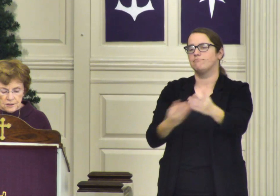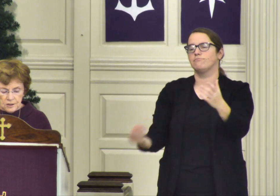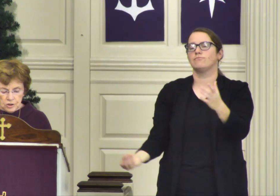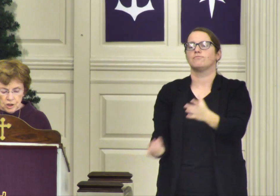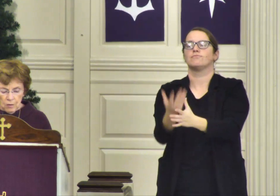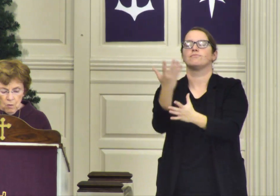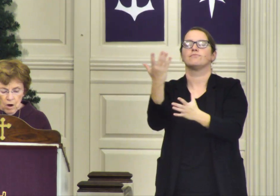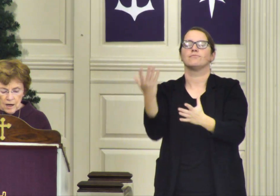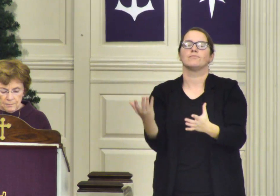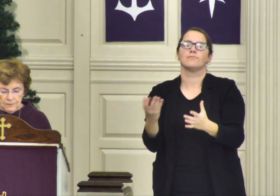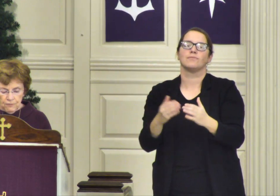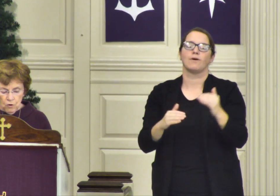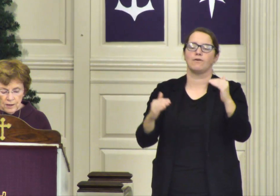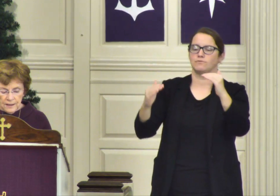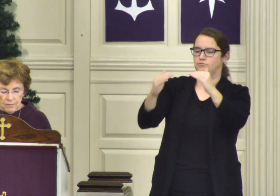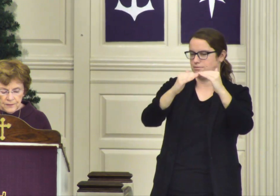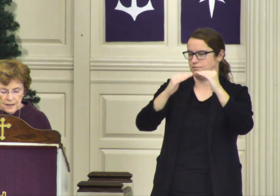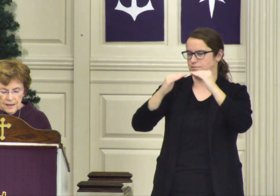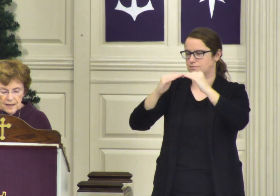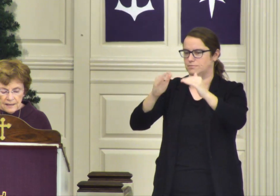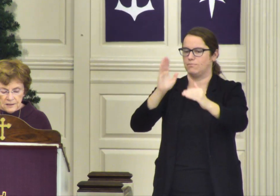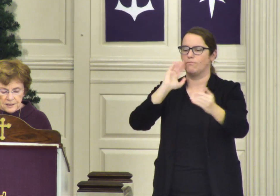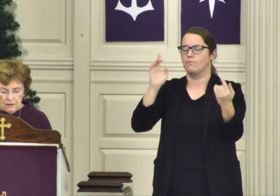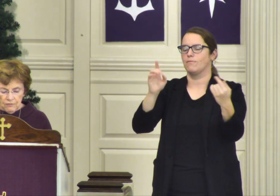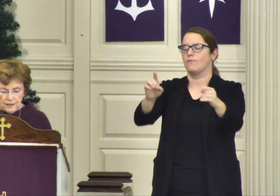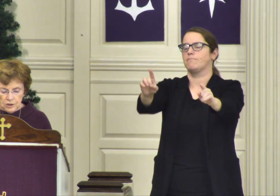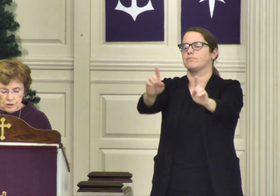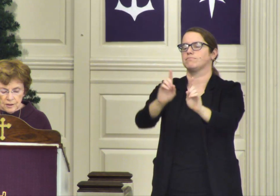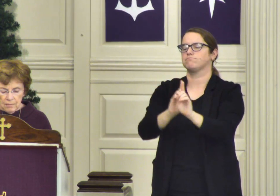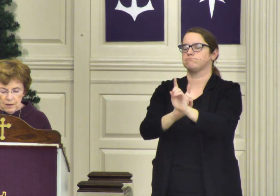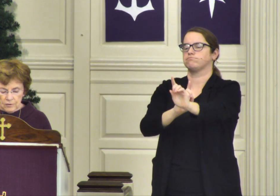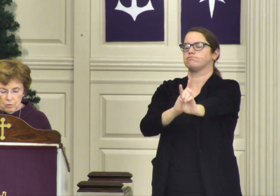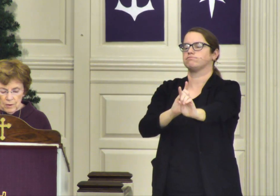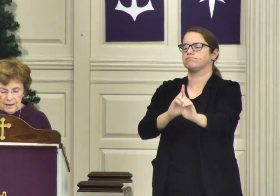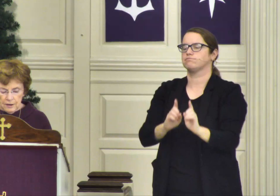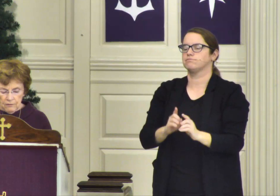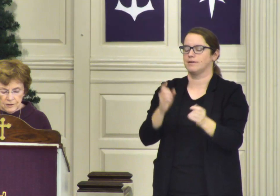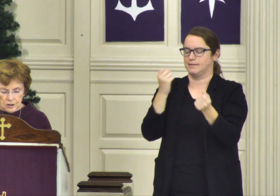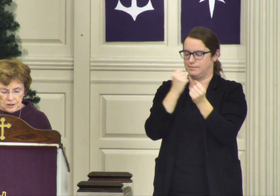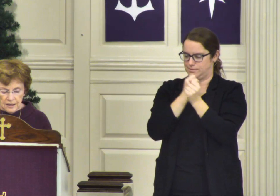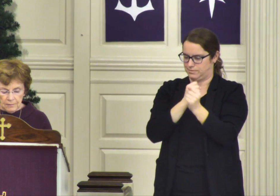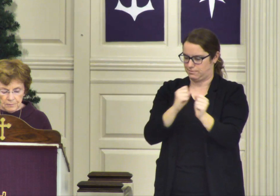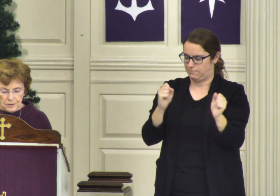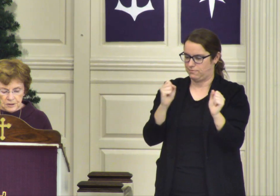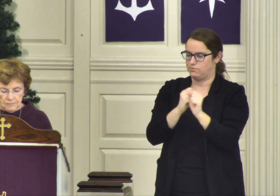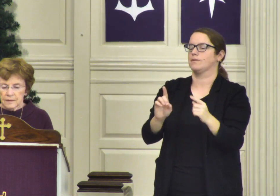shall walk before him, and salvation among the way of his steps.